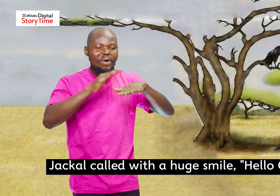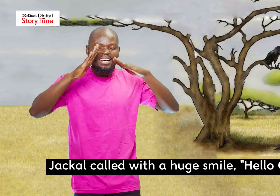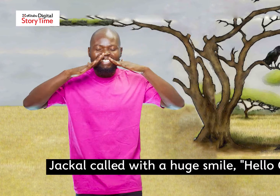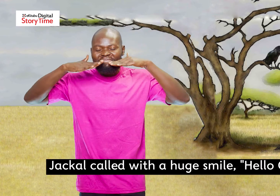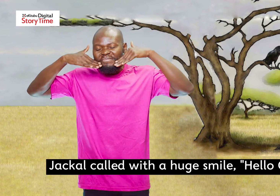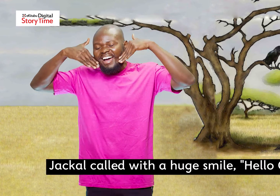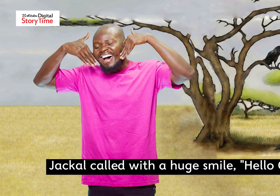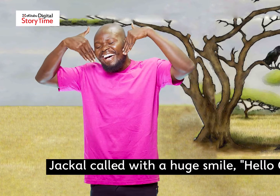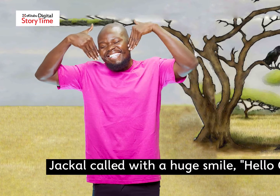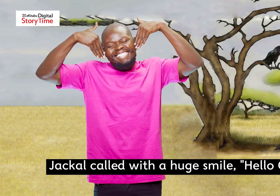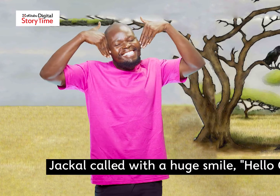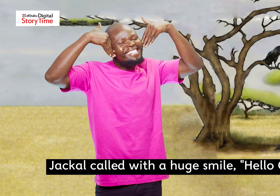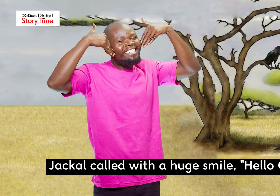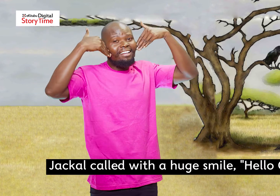Jackal called with a huge smile,